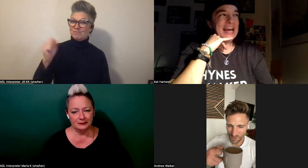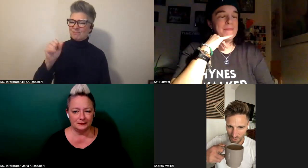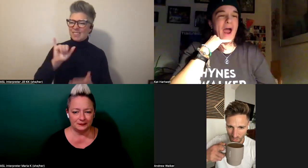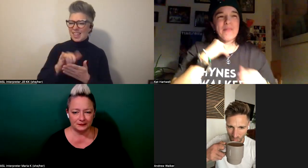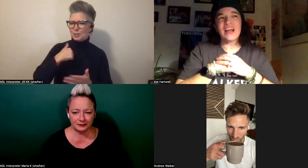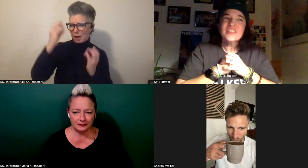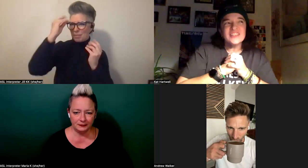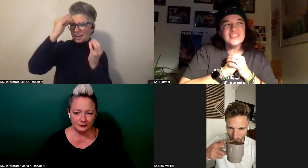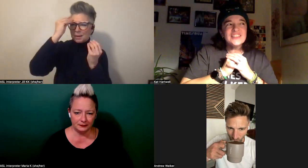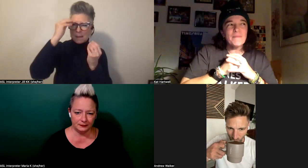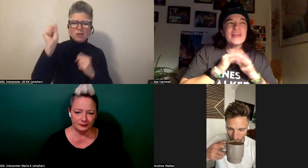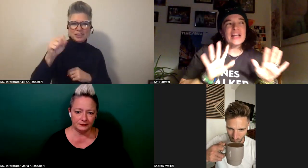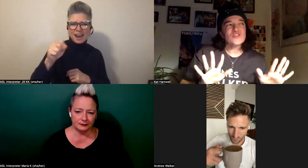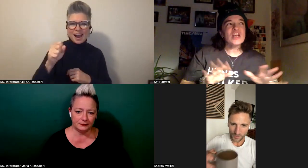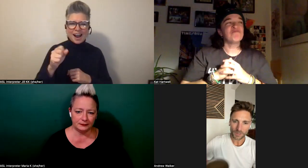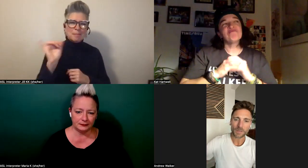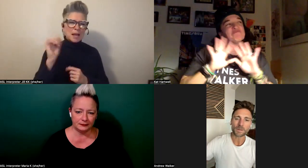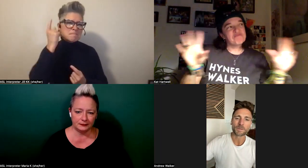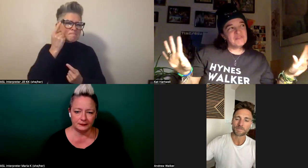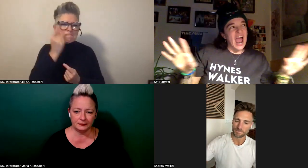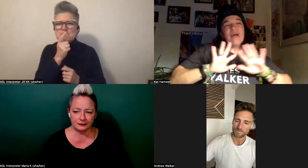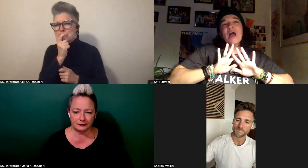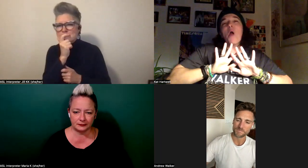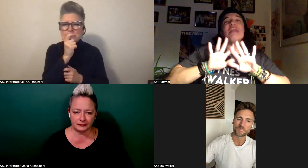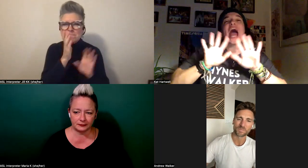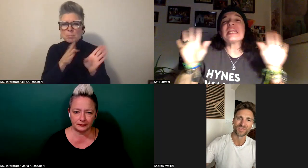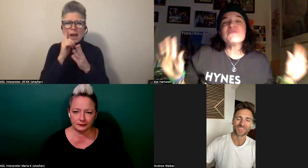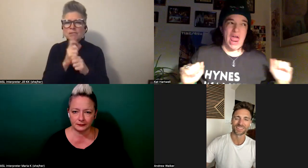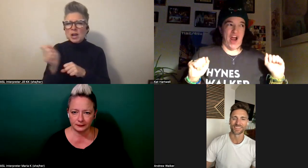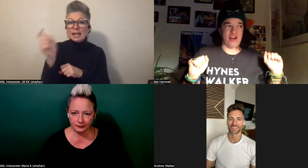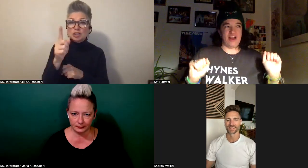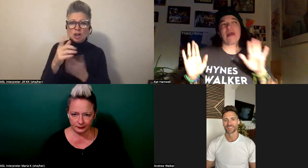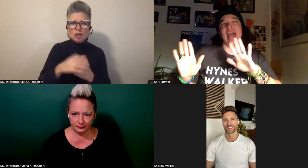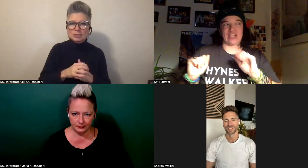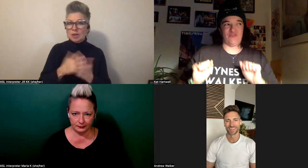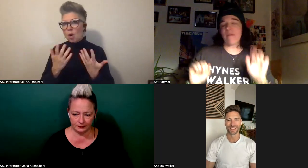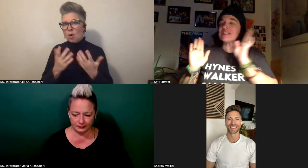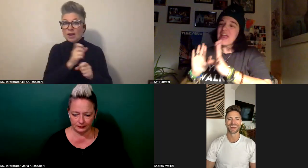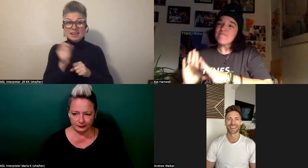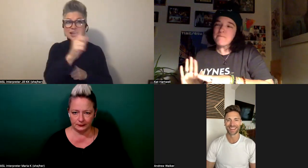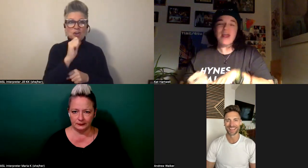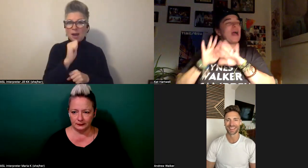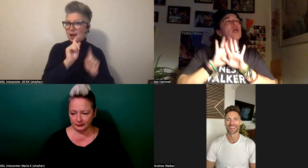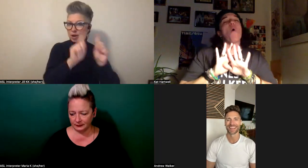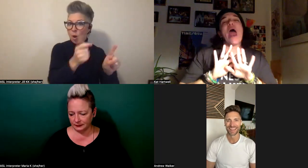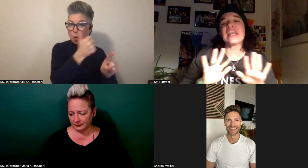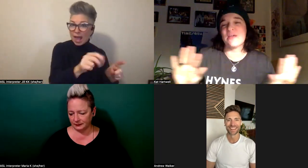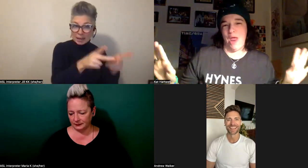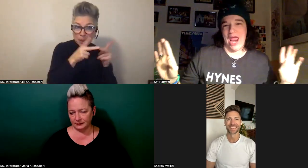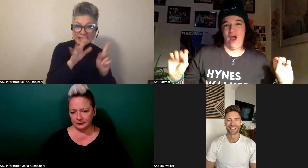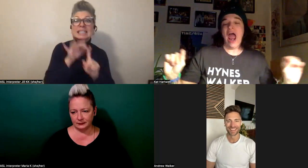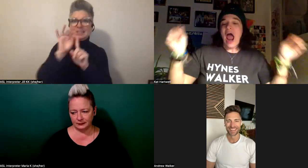about. I'm like next year, I'm not going anywhere but Nashville. I'm not going to